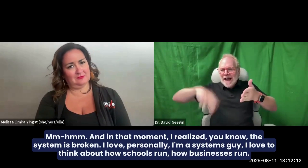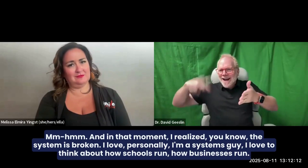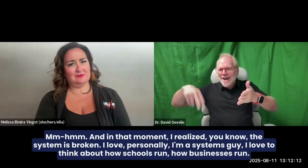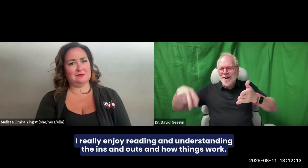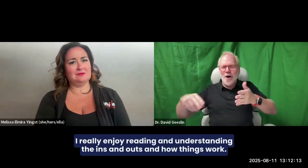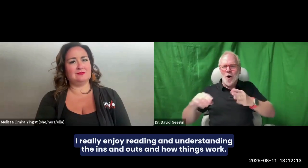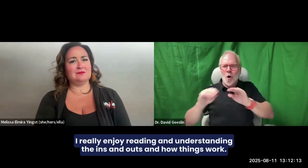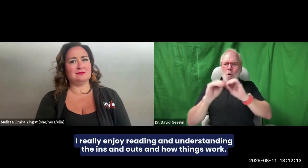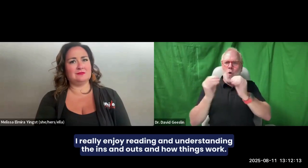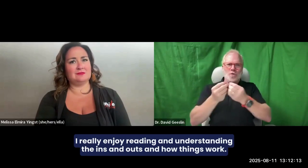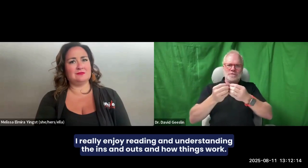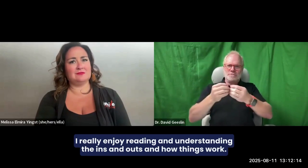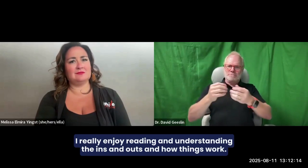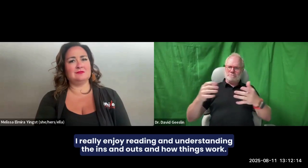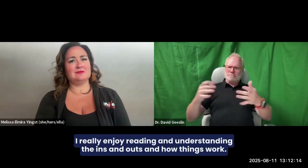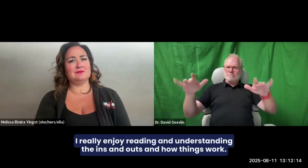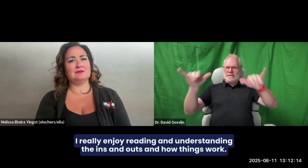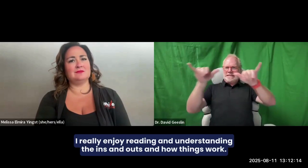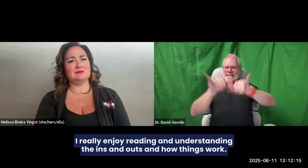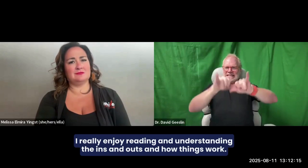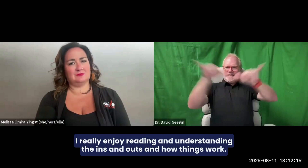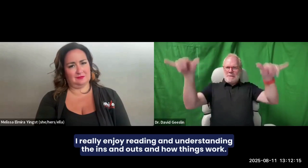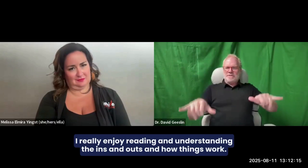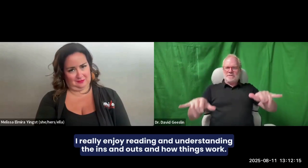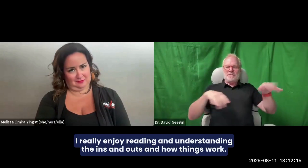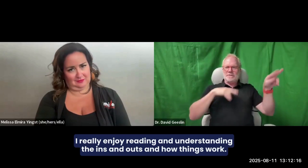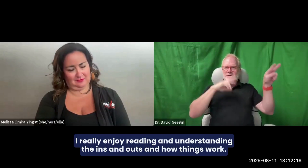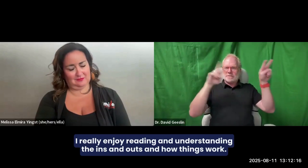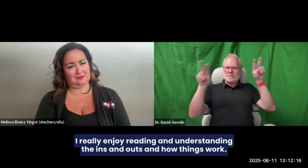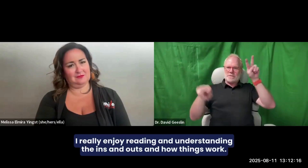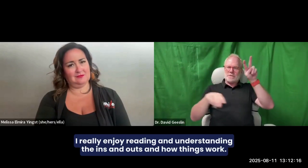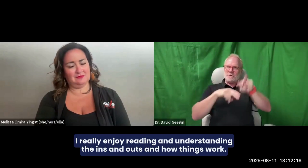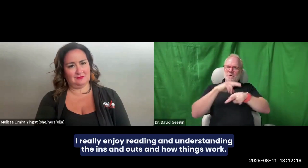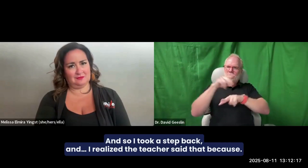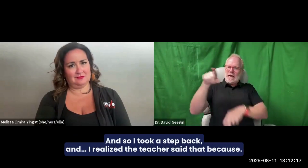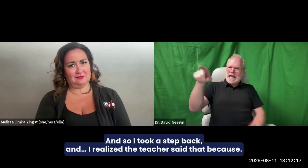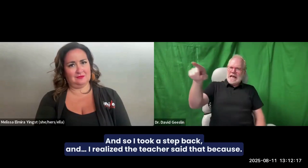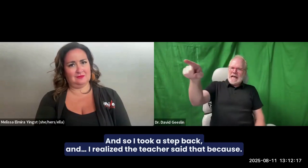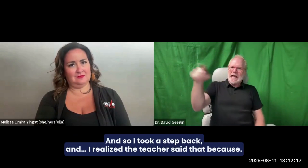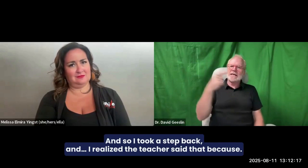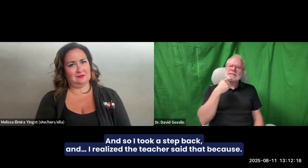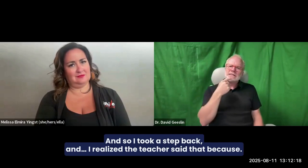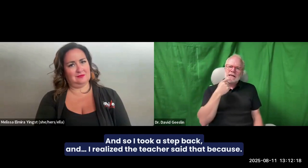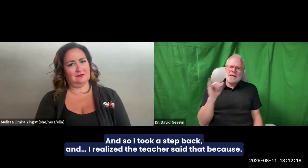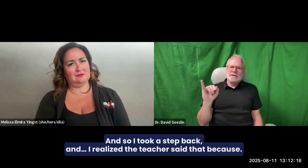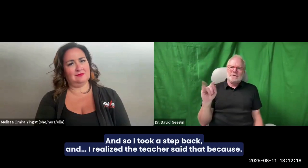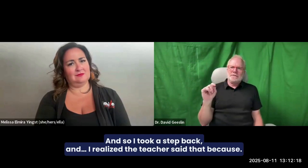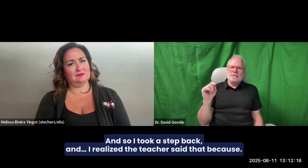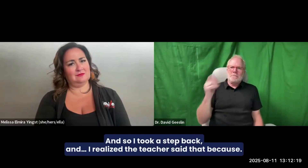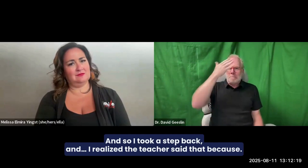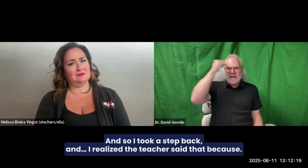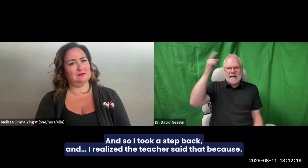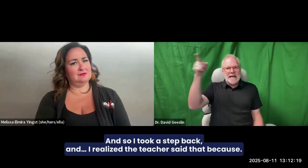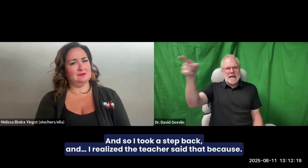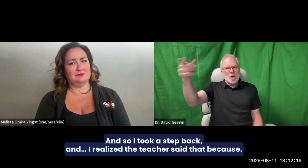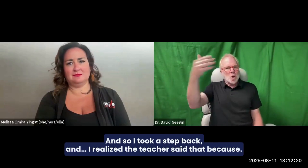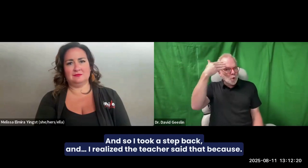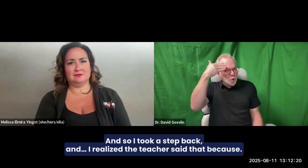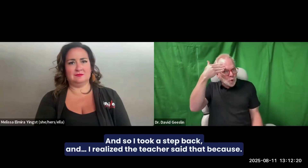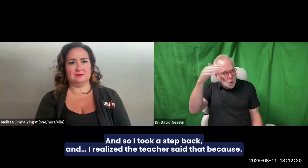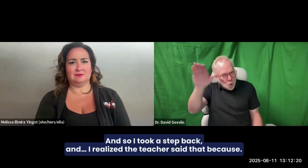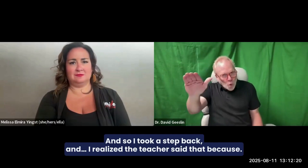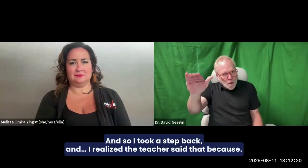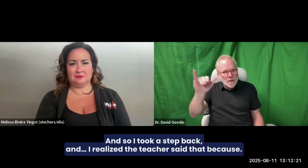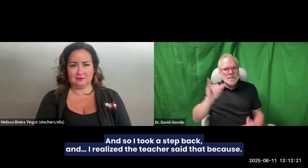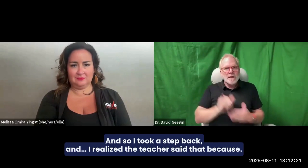how businesses run. I really enjoy reading and understanding the ins and outs and how things work. And so I took a step back and